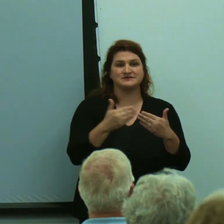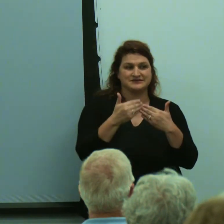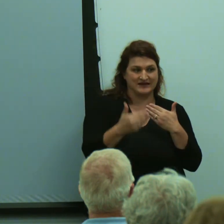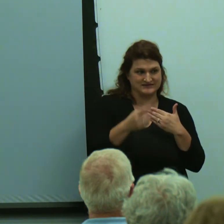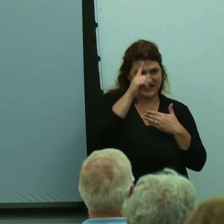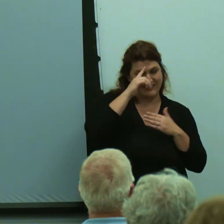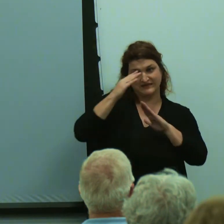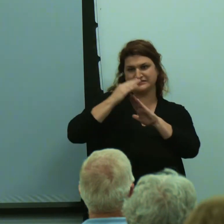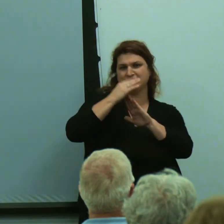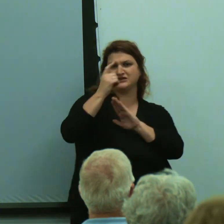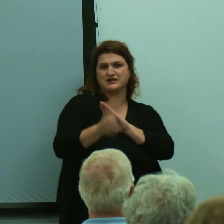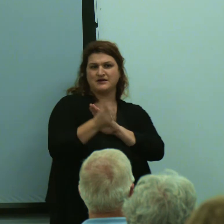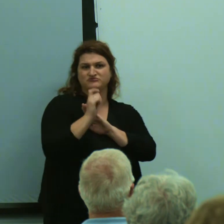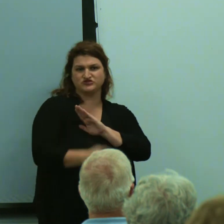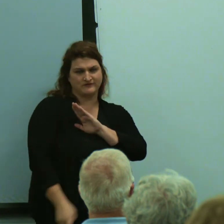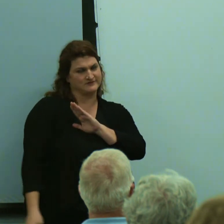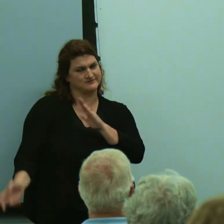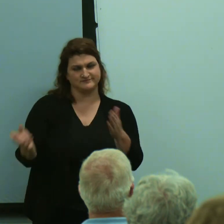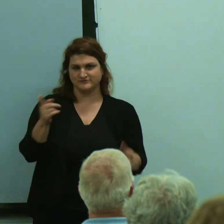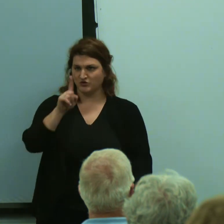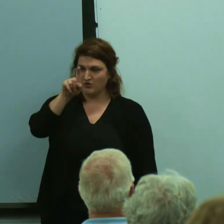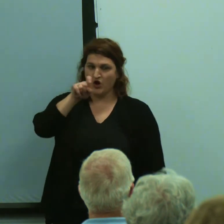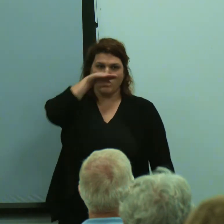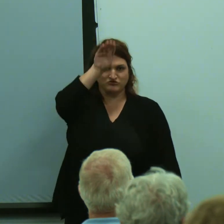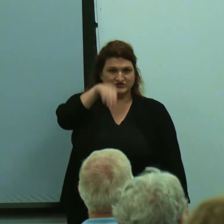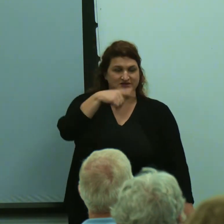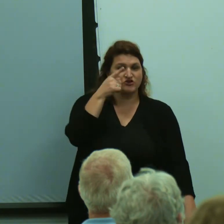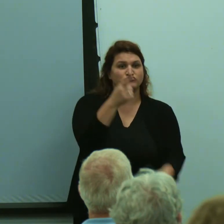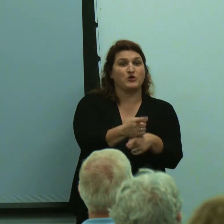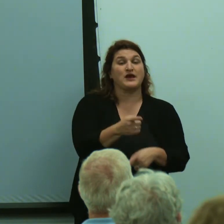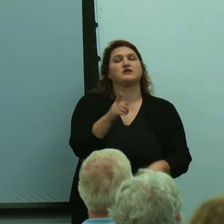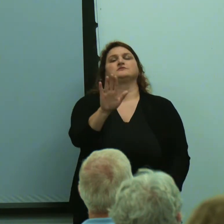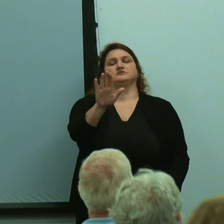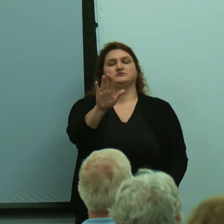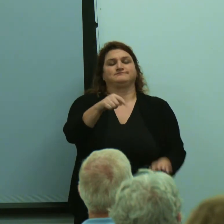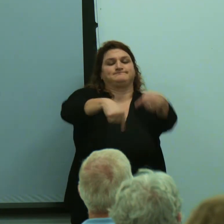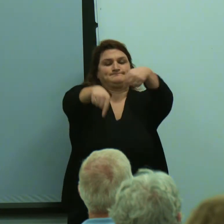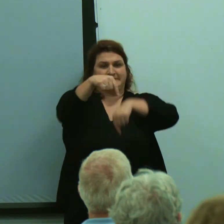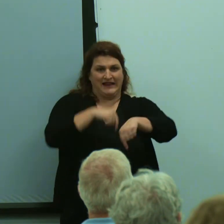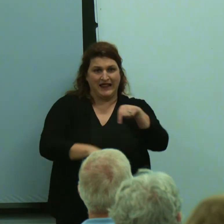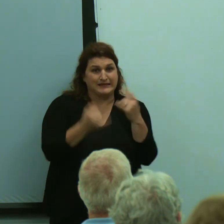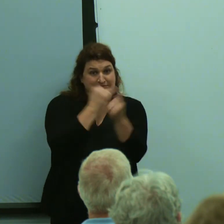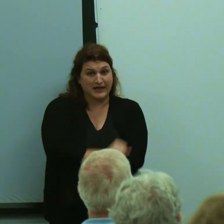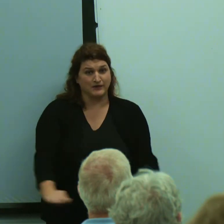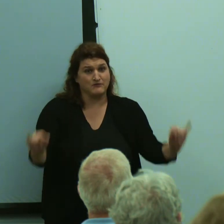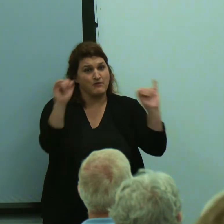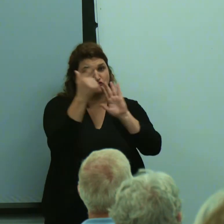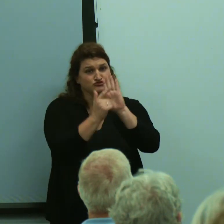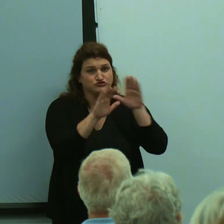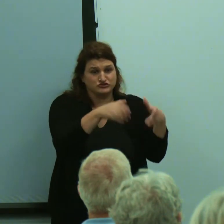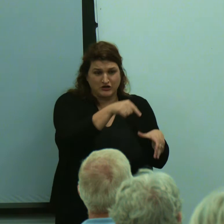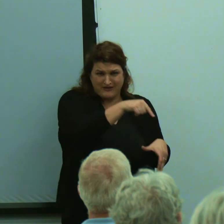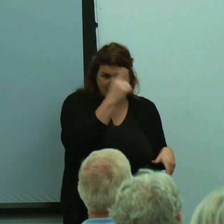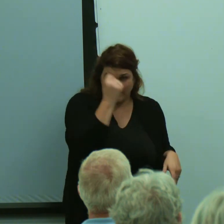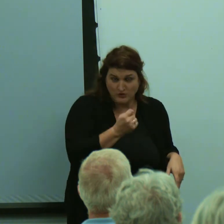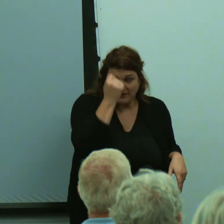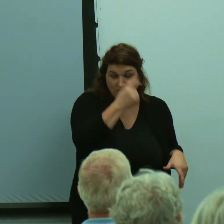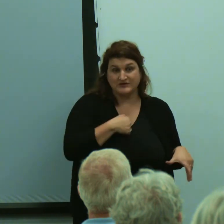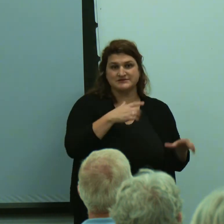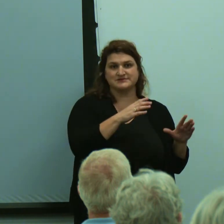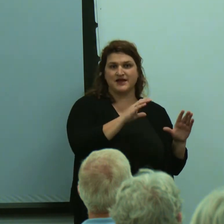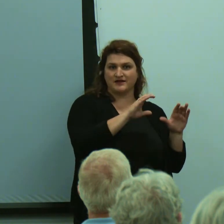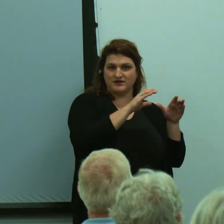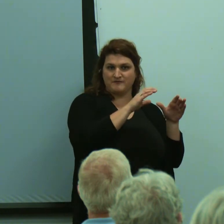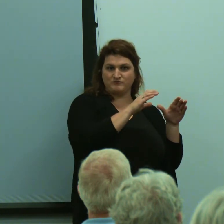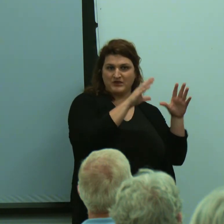nailed it. Well, one more thing about it, this independent legislature theory. There's a conference of chief justices in the United States. They're